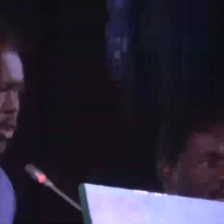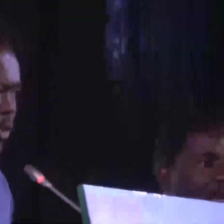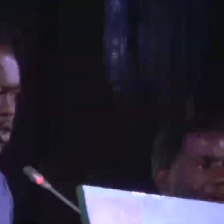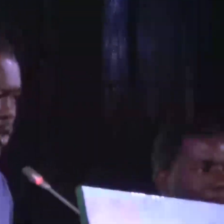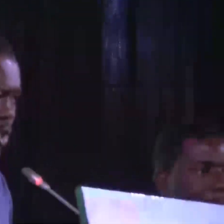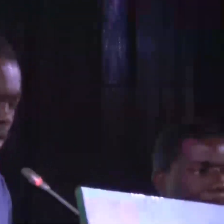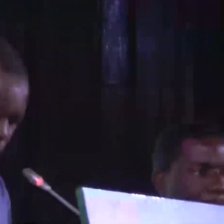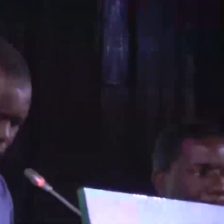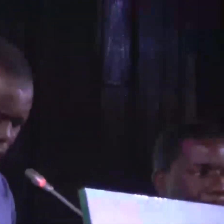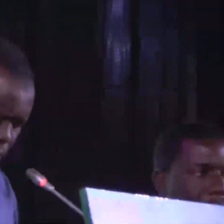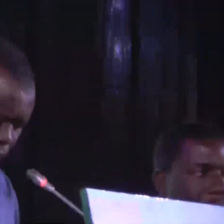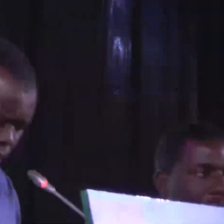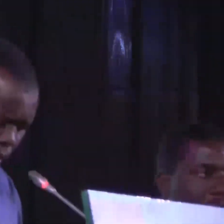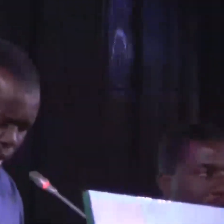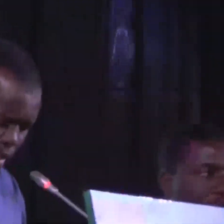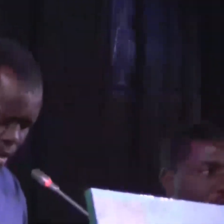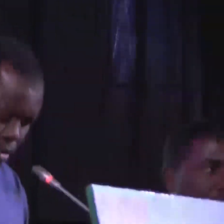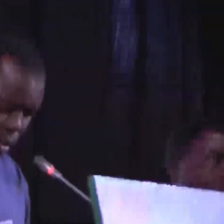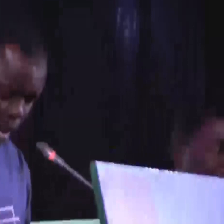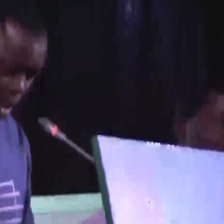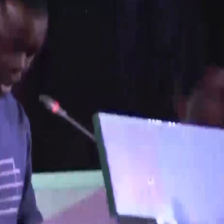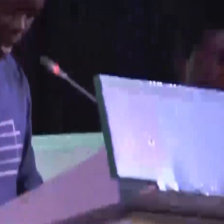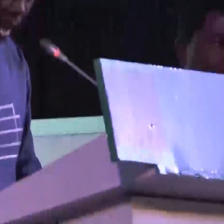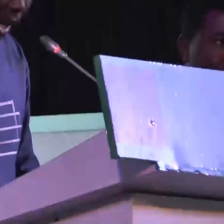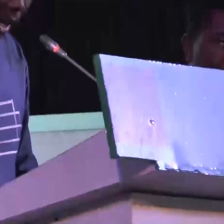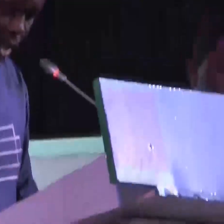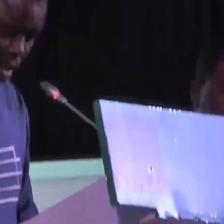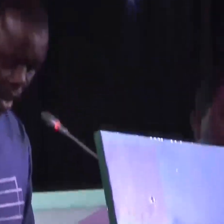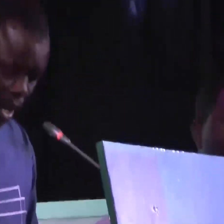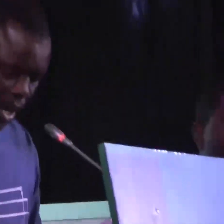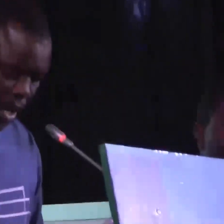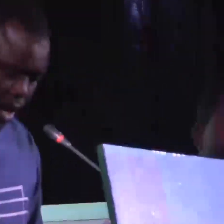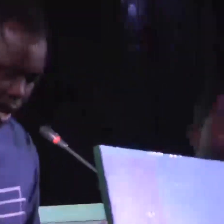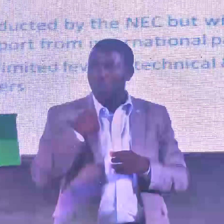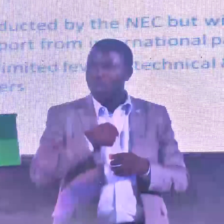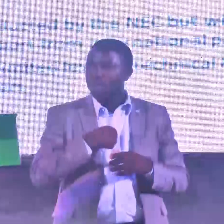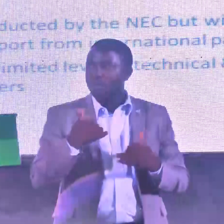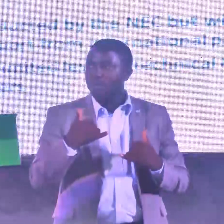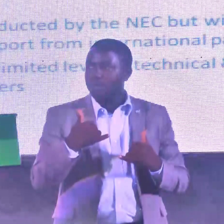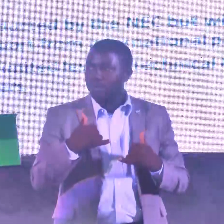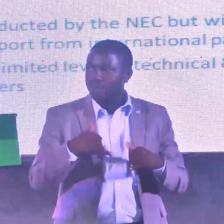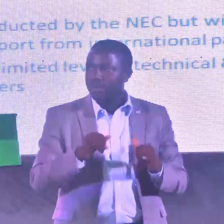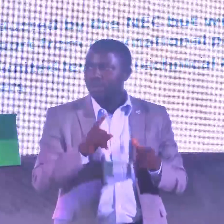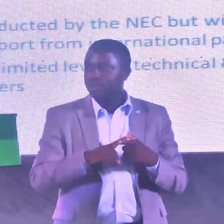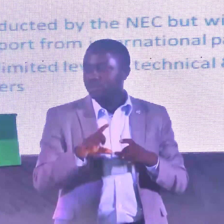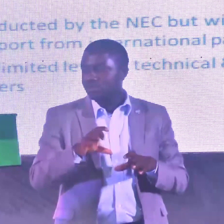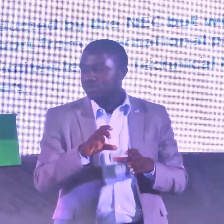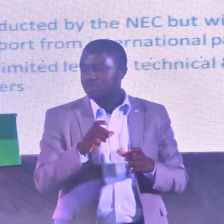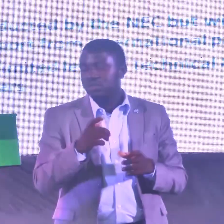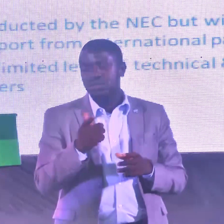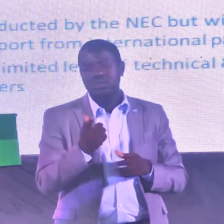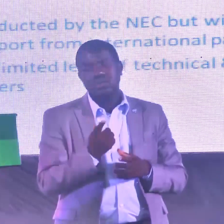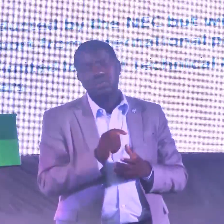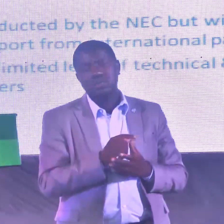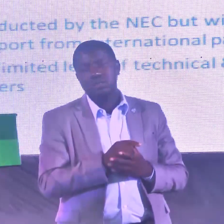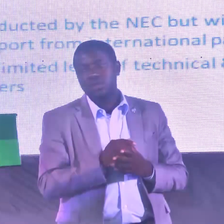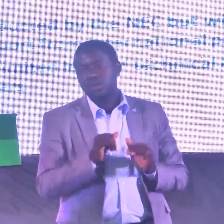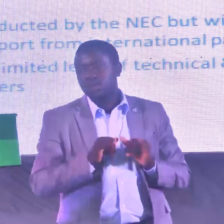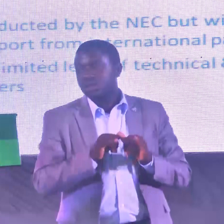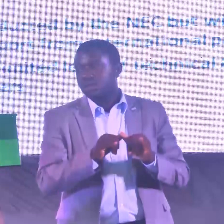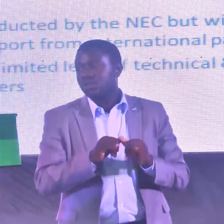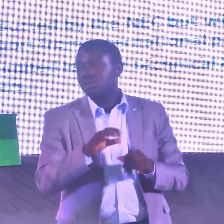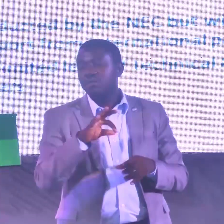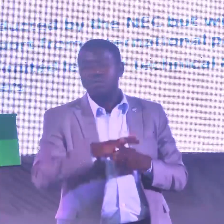new voter registration, okay? We are yet to reach the stage to do the continuous